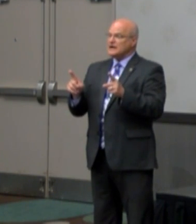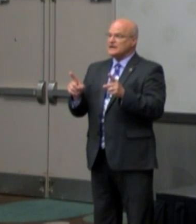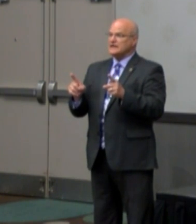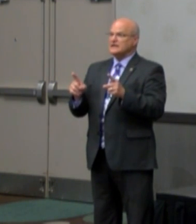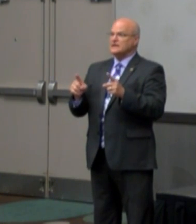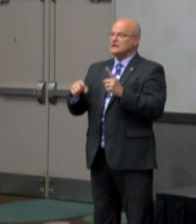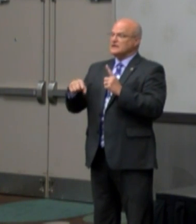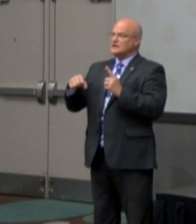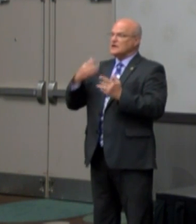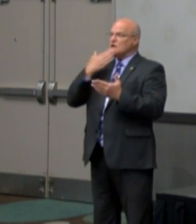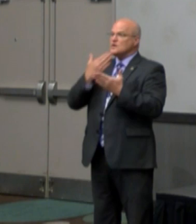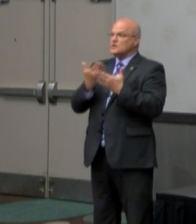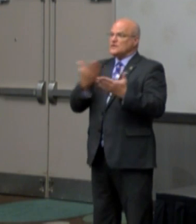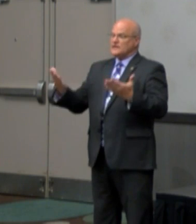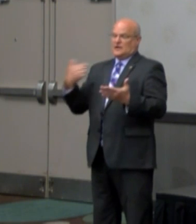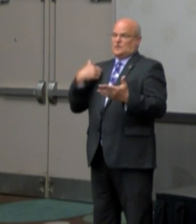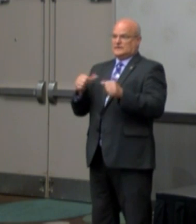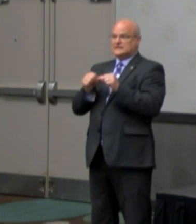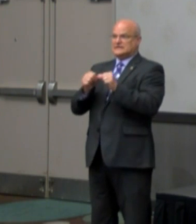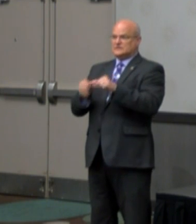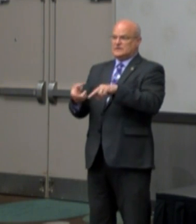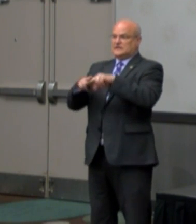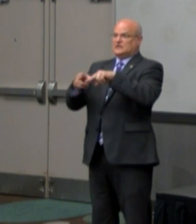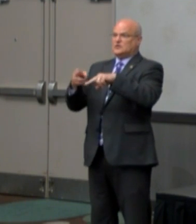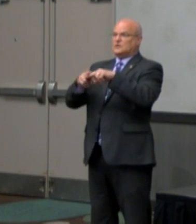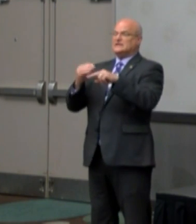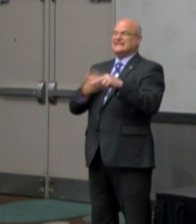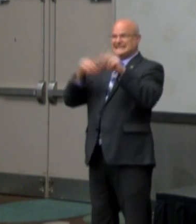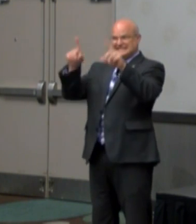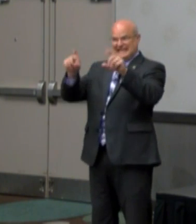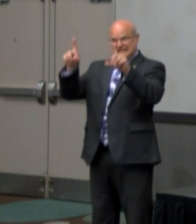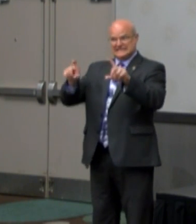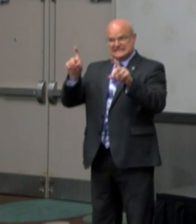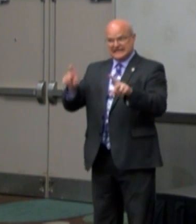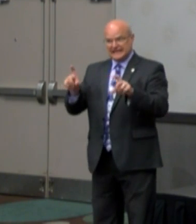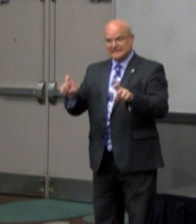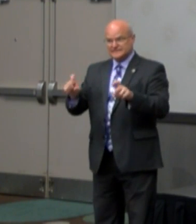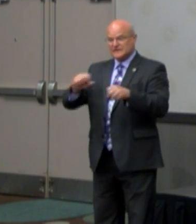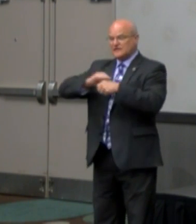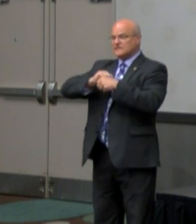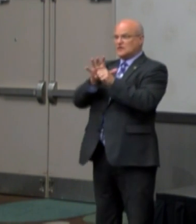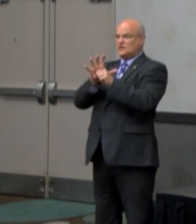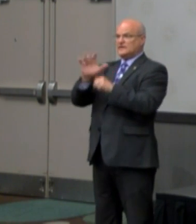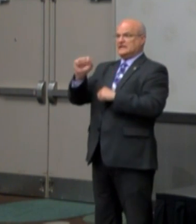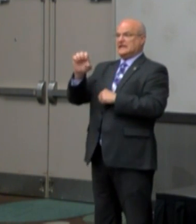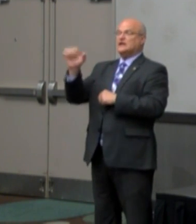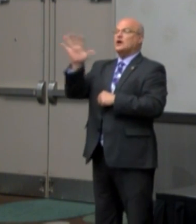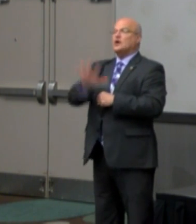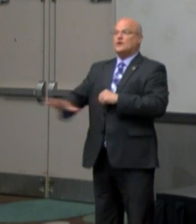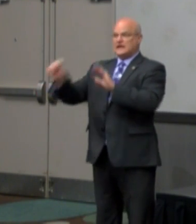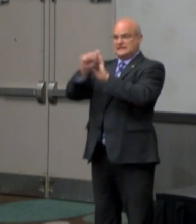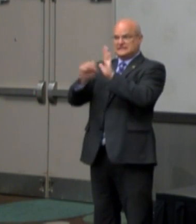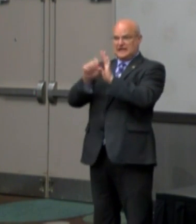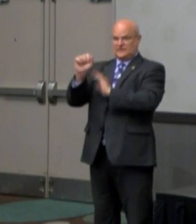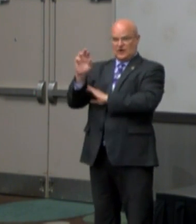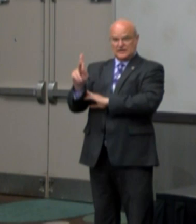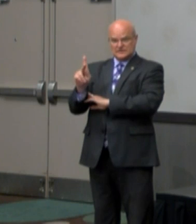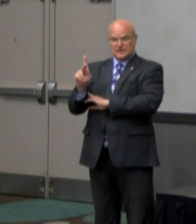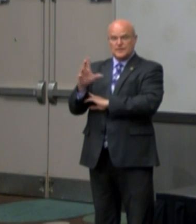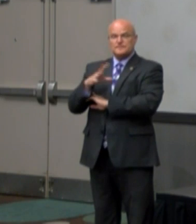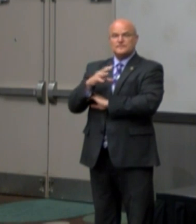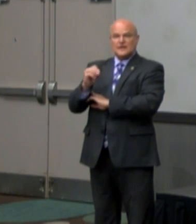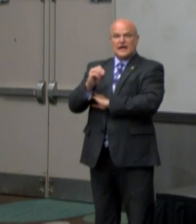that we are continuing to increase our testing COVID cases around the state of Arkansas.